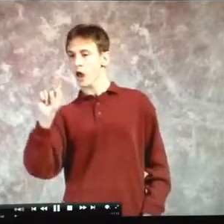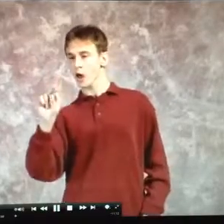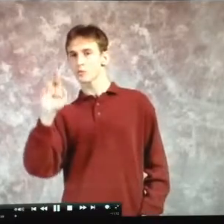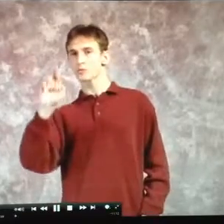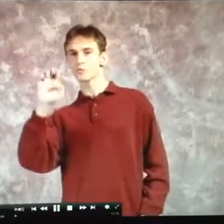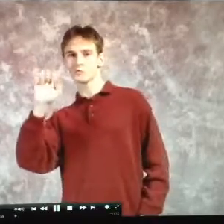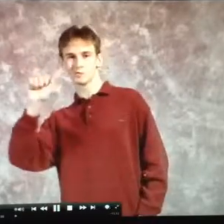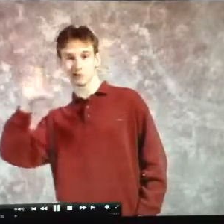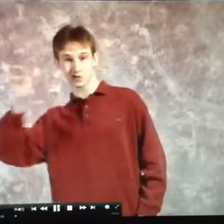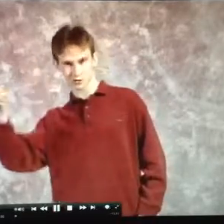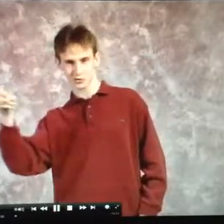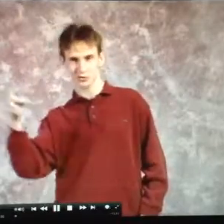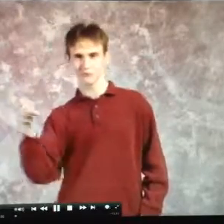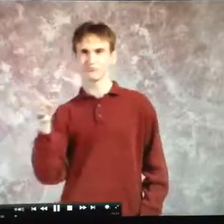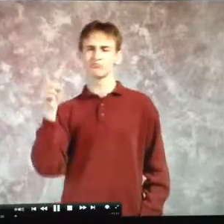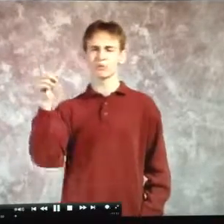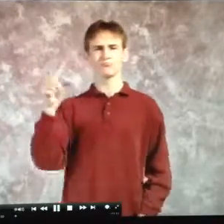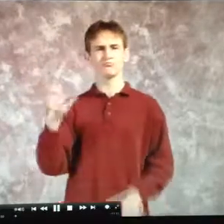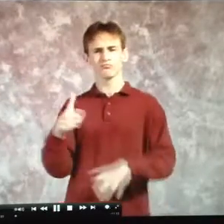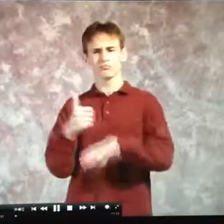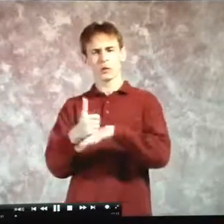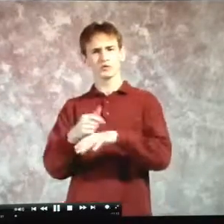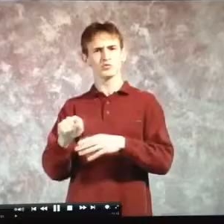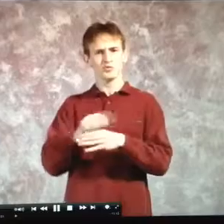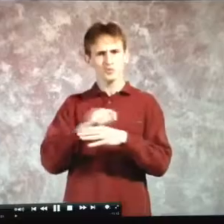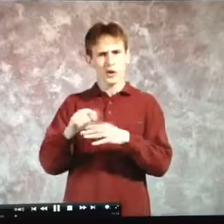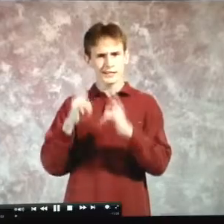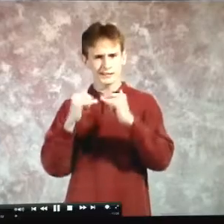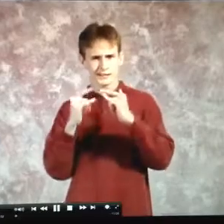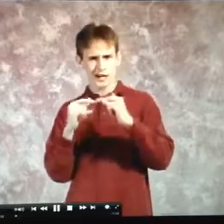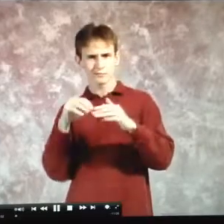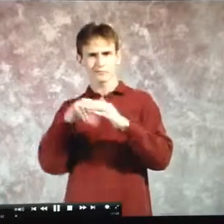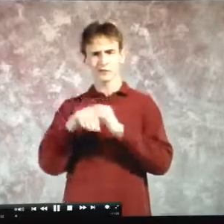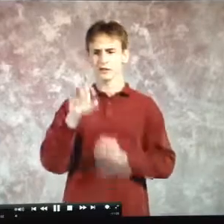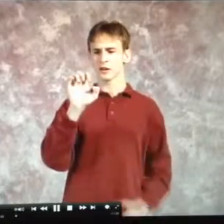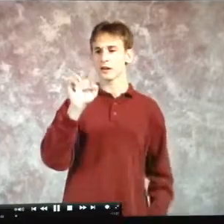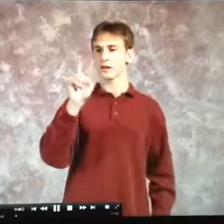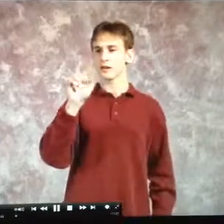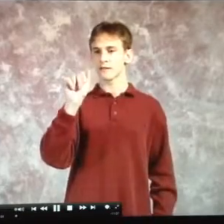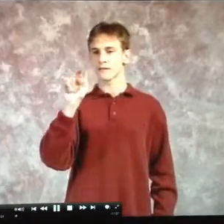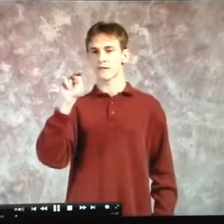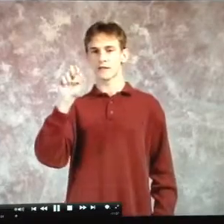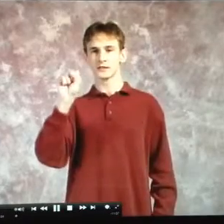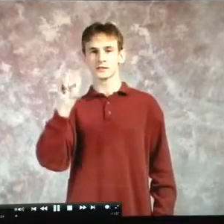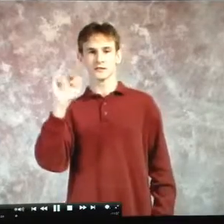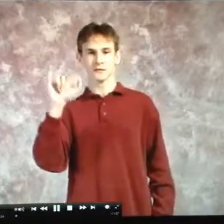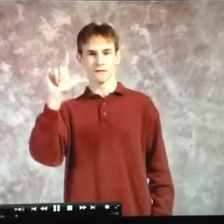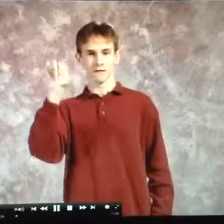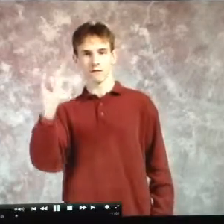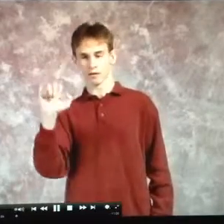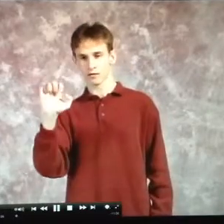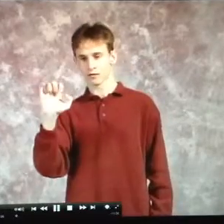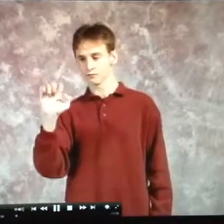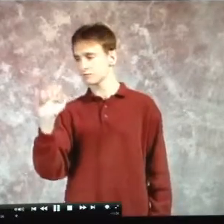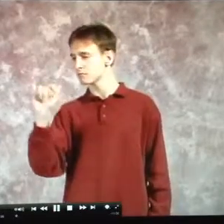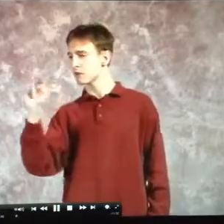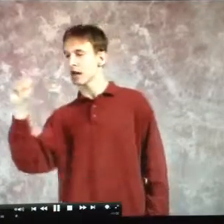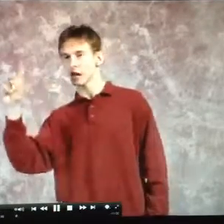DOOR gives the opportunity for deaf individuals to go and do outreach programs.